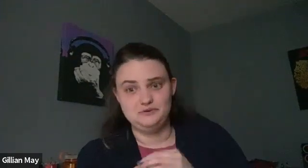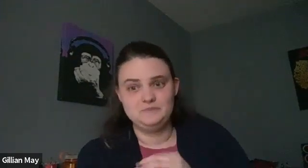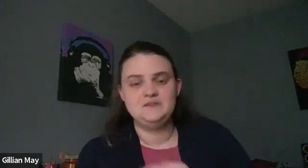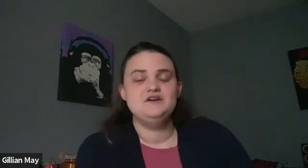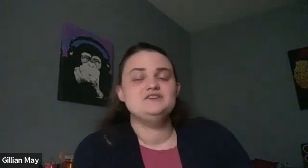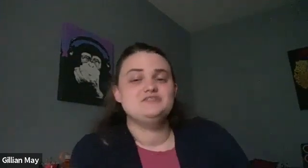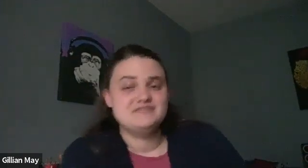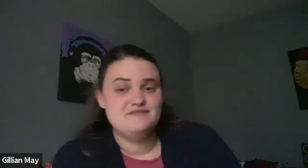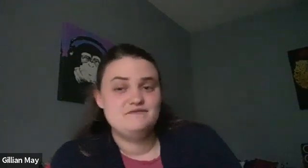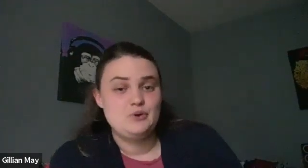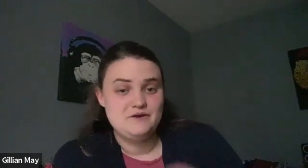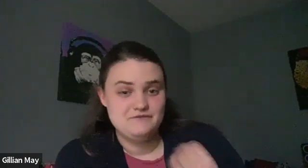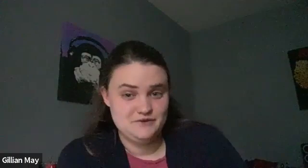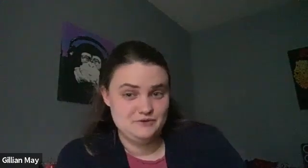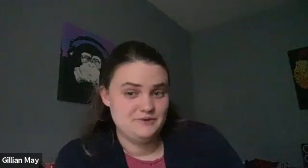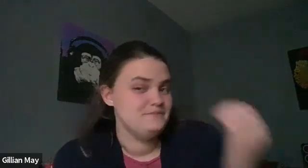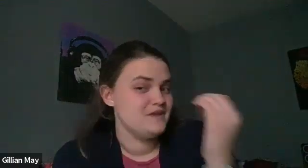food. So the sign for food.